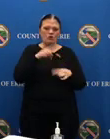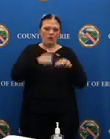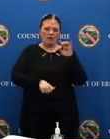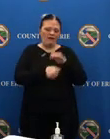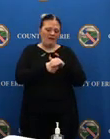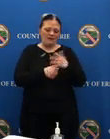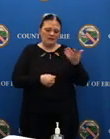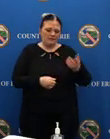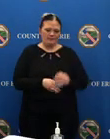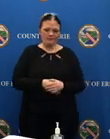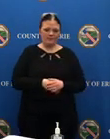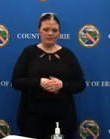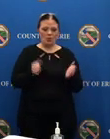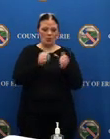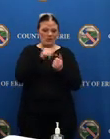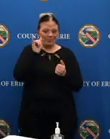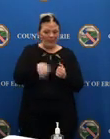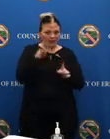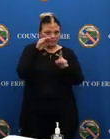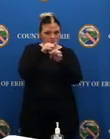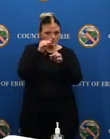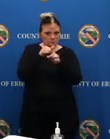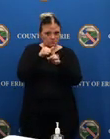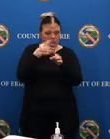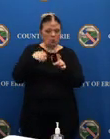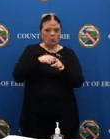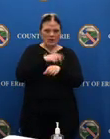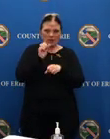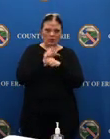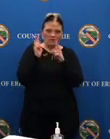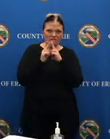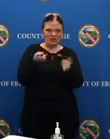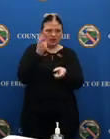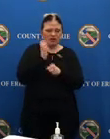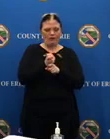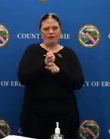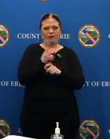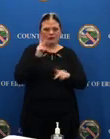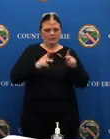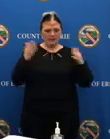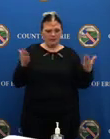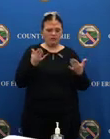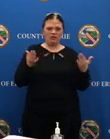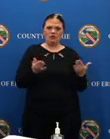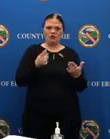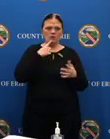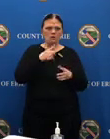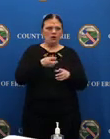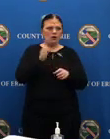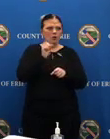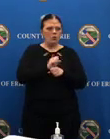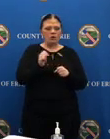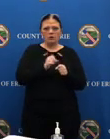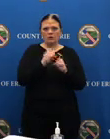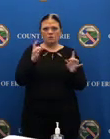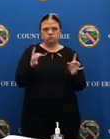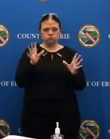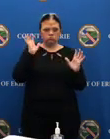hide. With that, I just want to remind everybody that we work very hard. There are people here that are working incredible